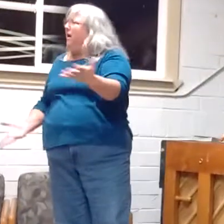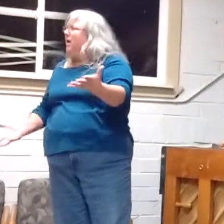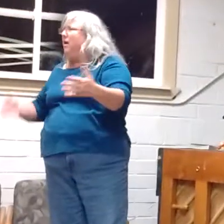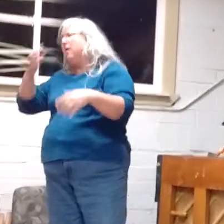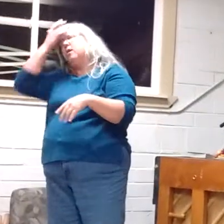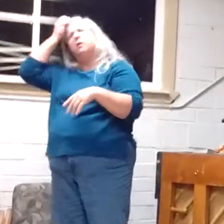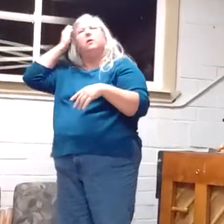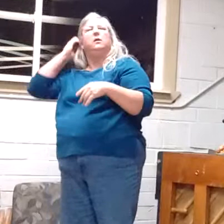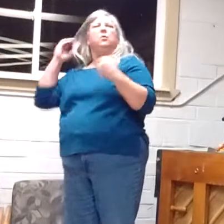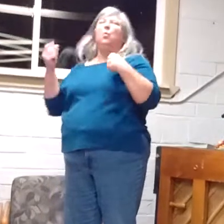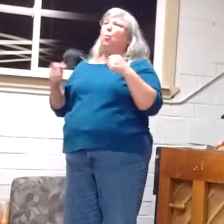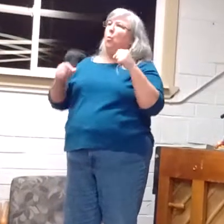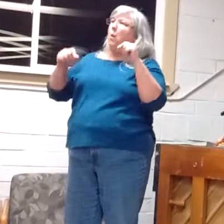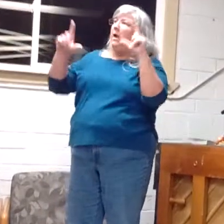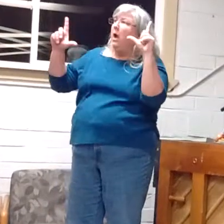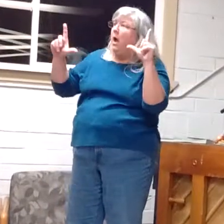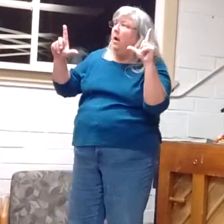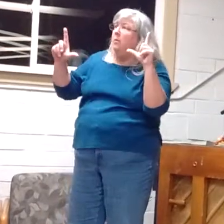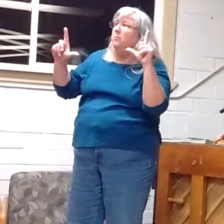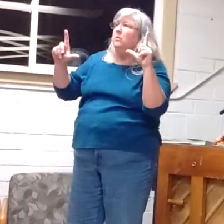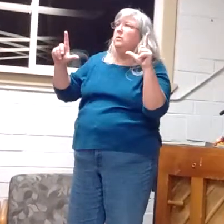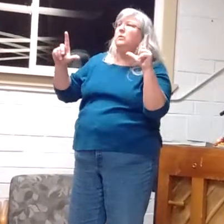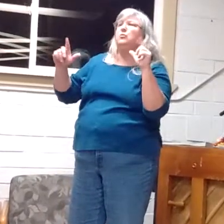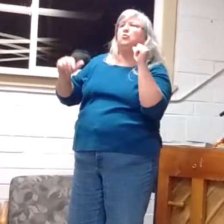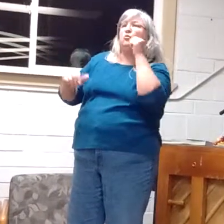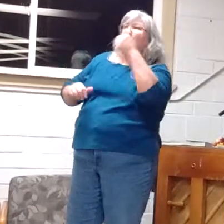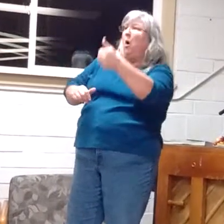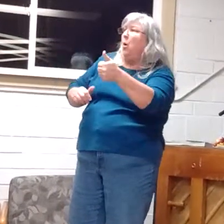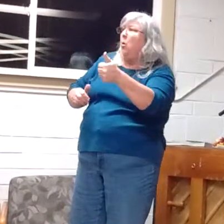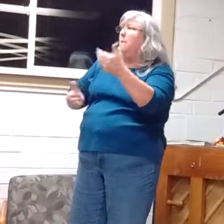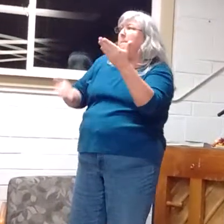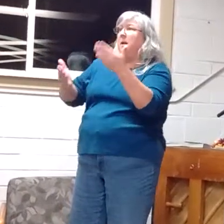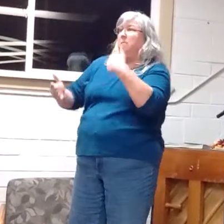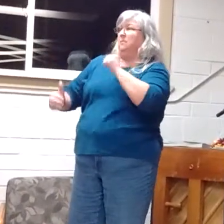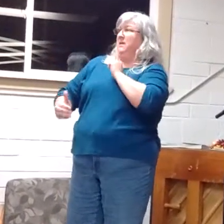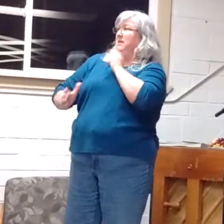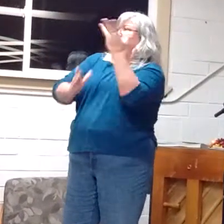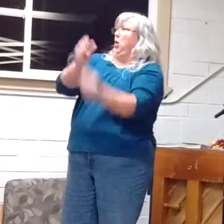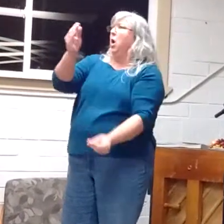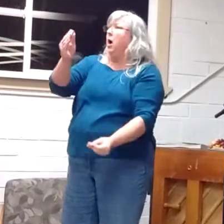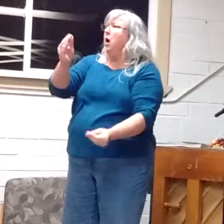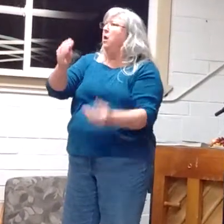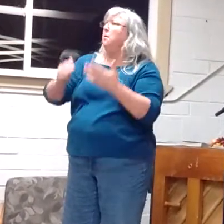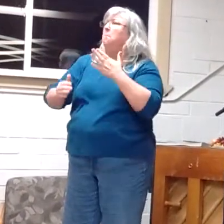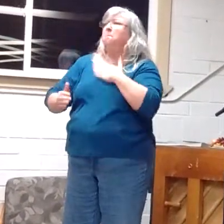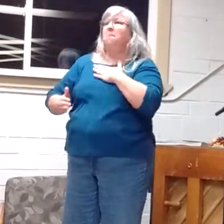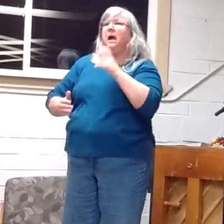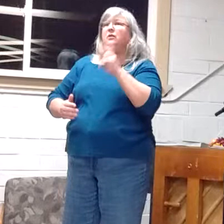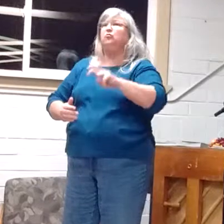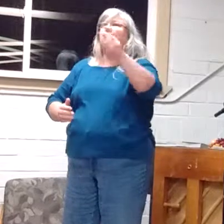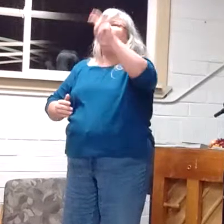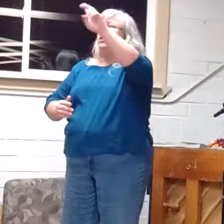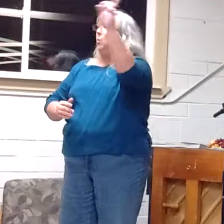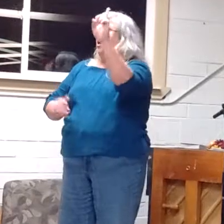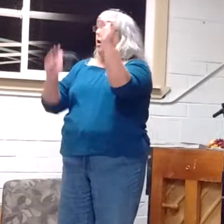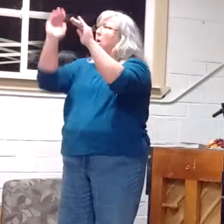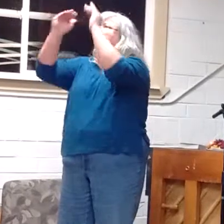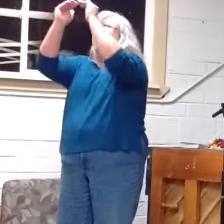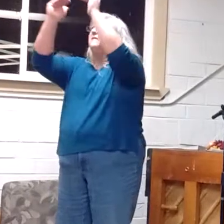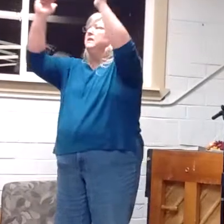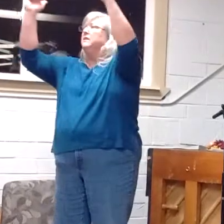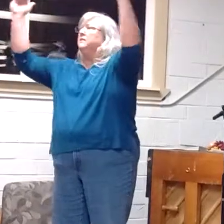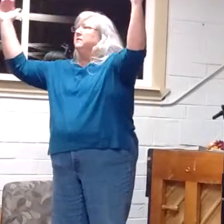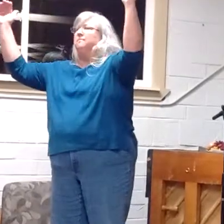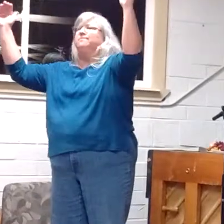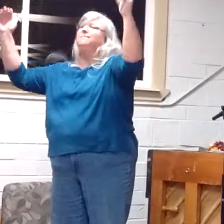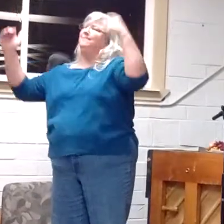To wake up and find me no longer here with you. My journey to heaven was something